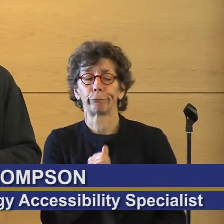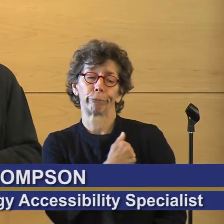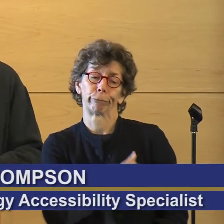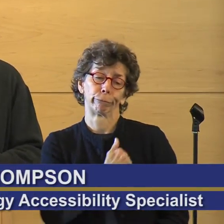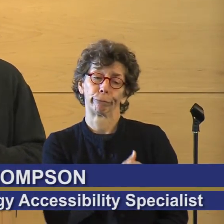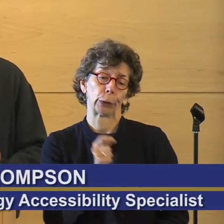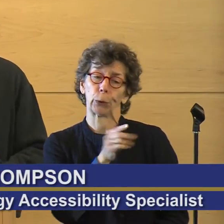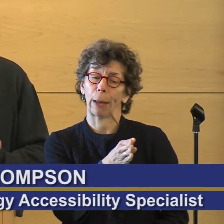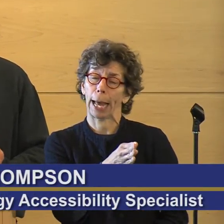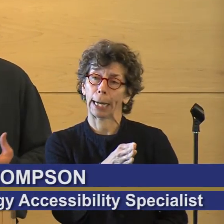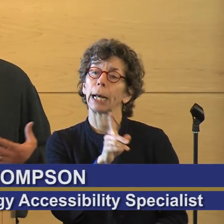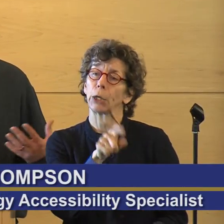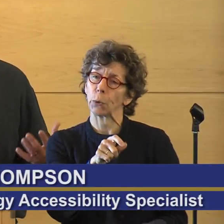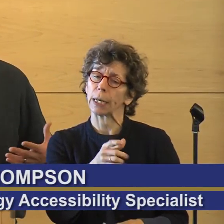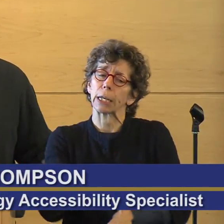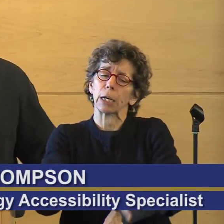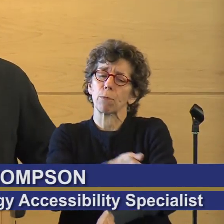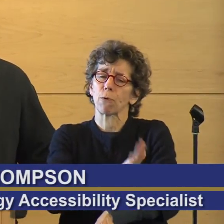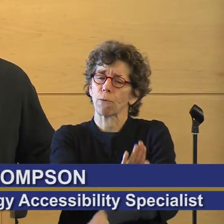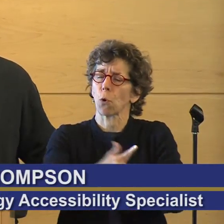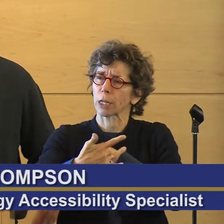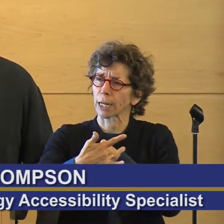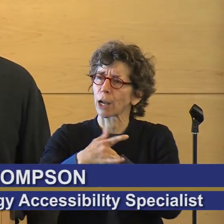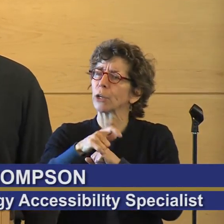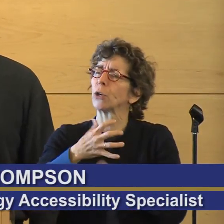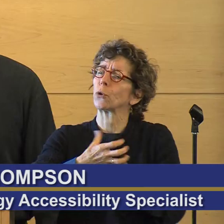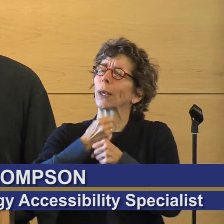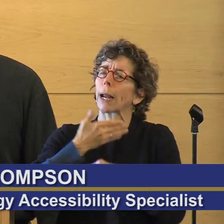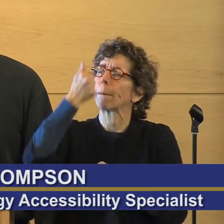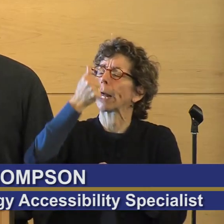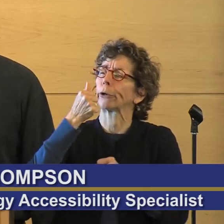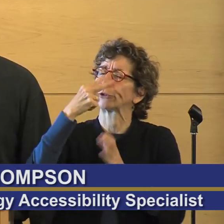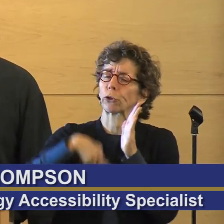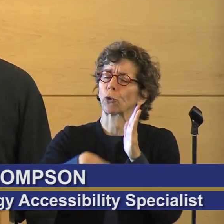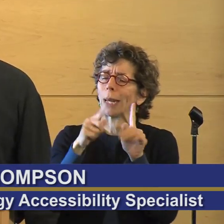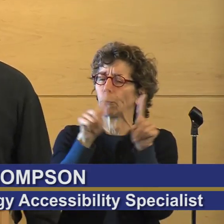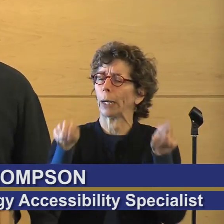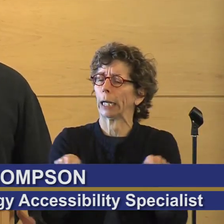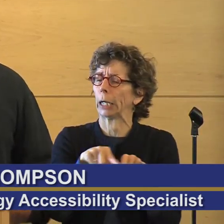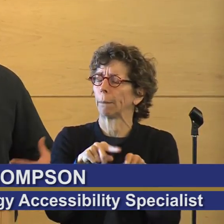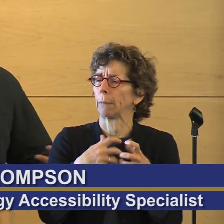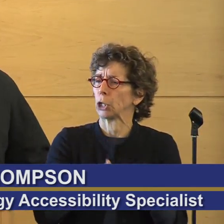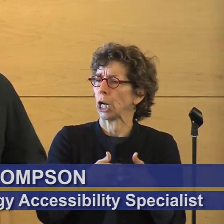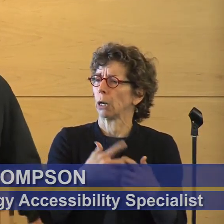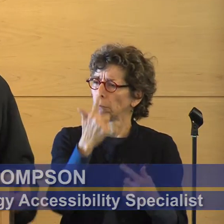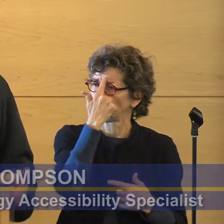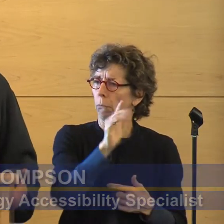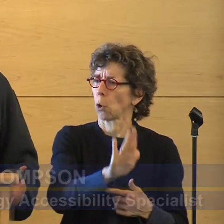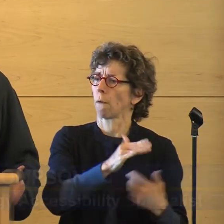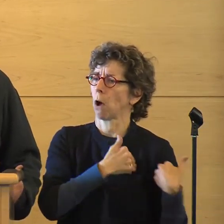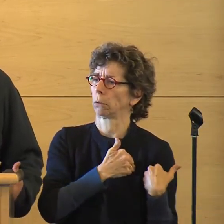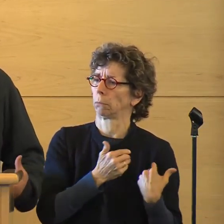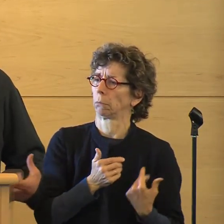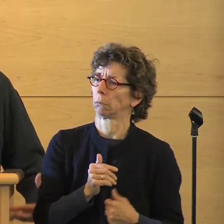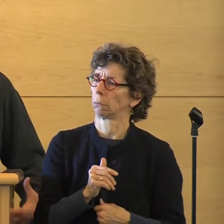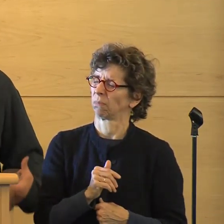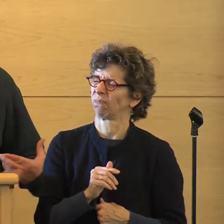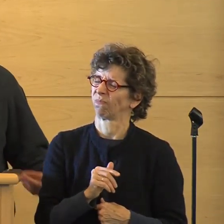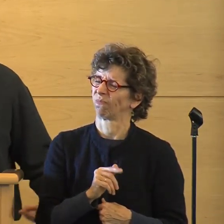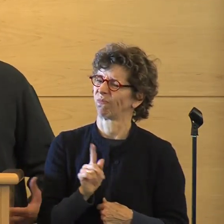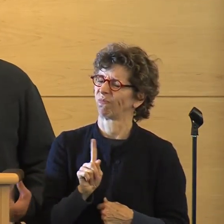applies, that we need to not just expect the user to